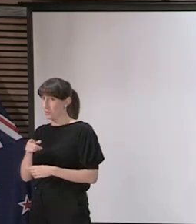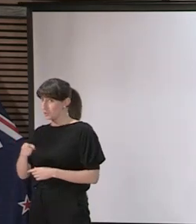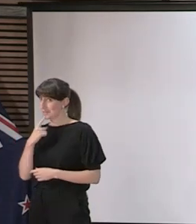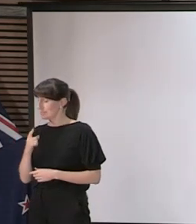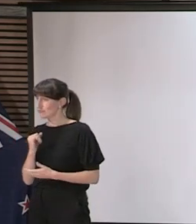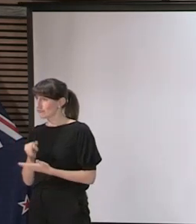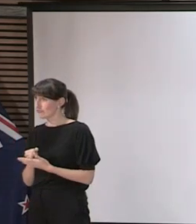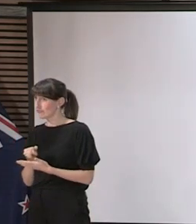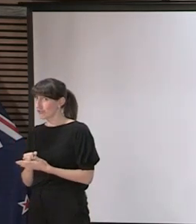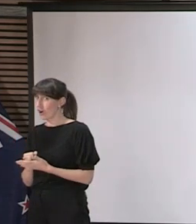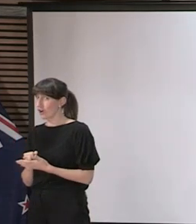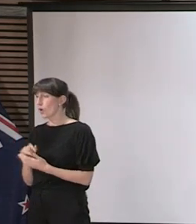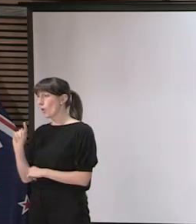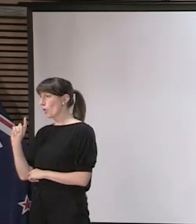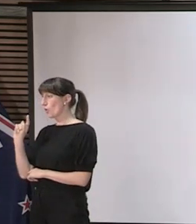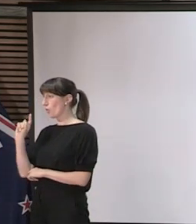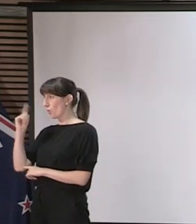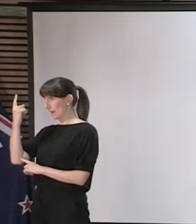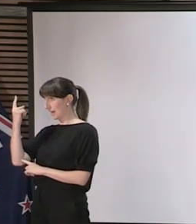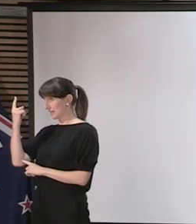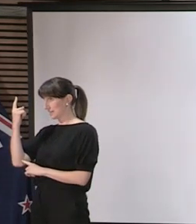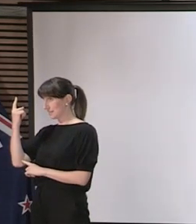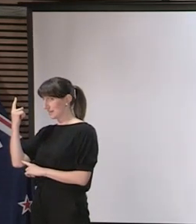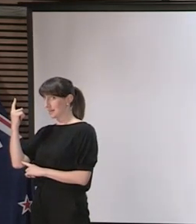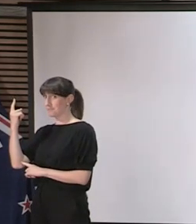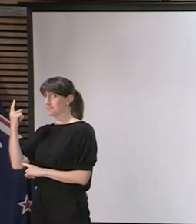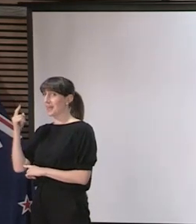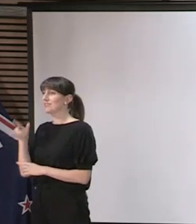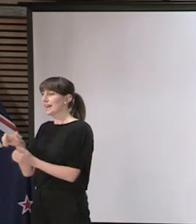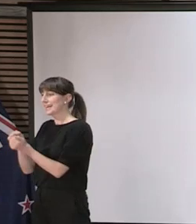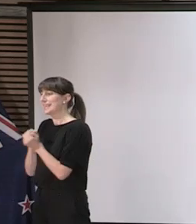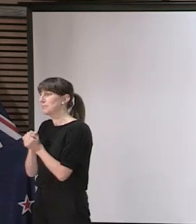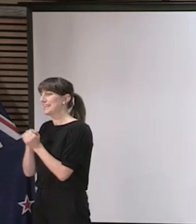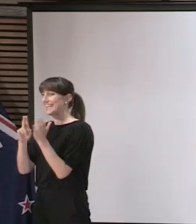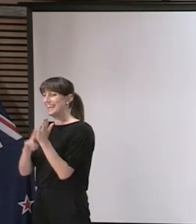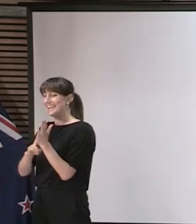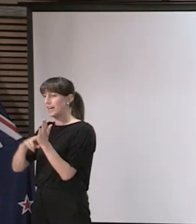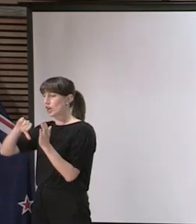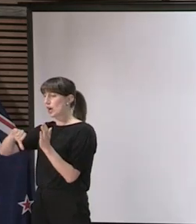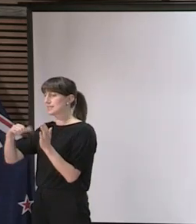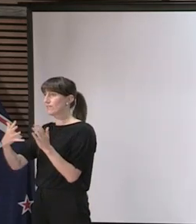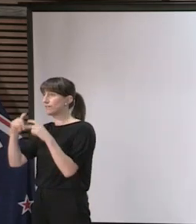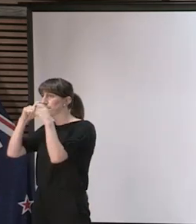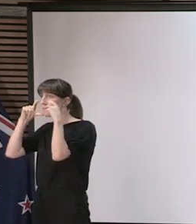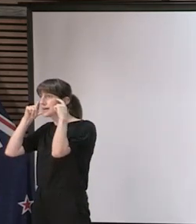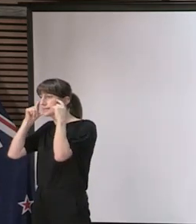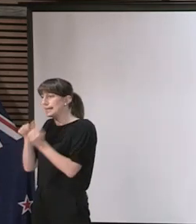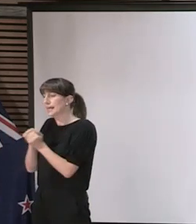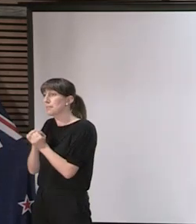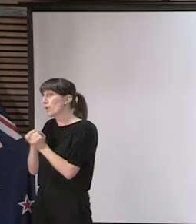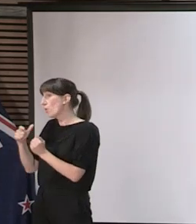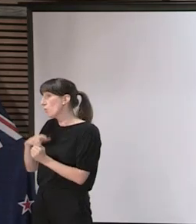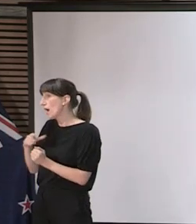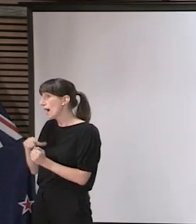that in the Auckland region, they are retaining used N95 masks because there is very good evidence from overseas that these